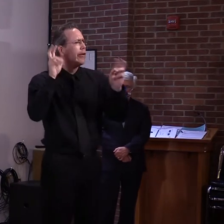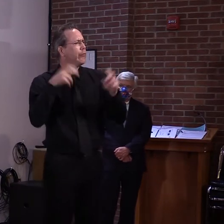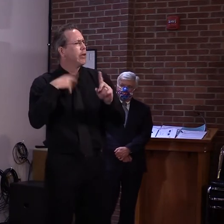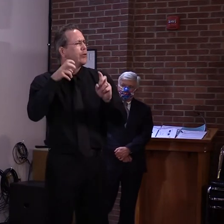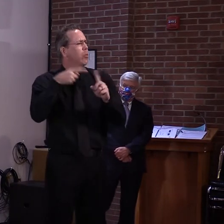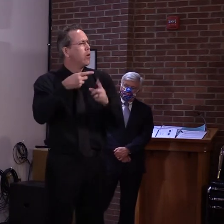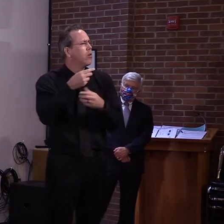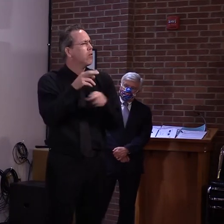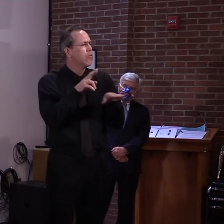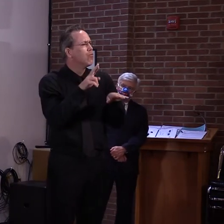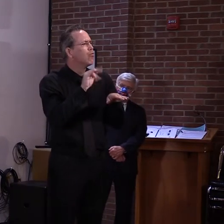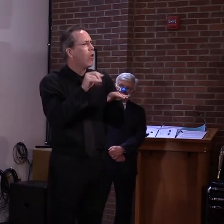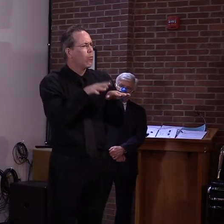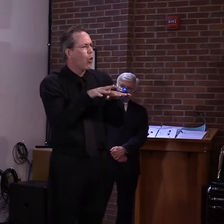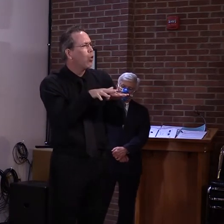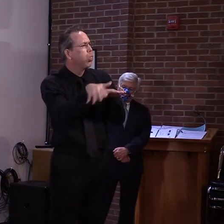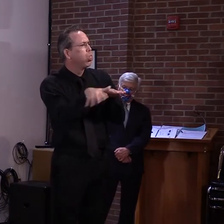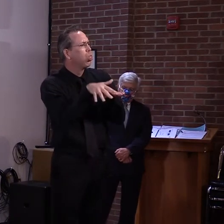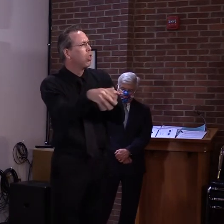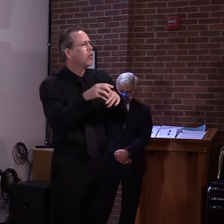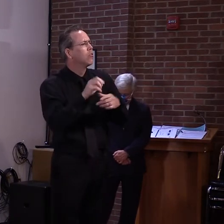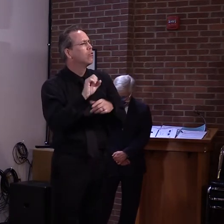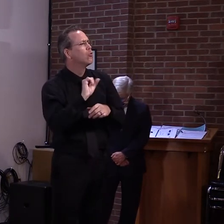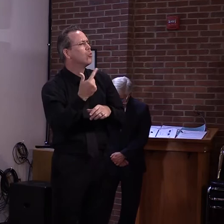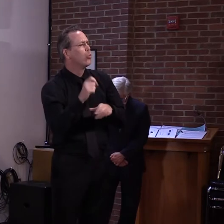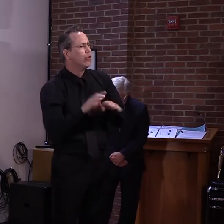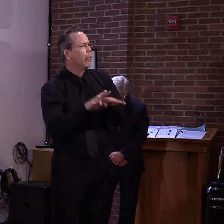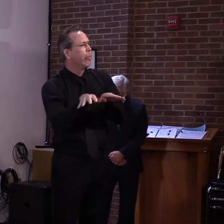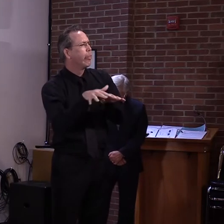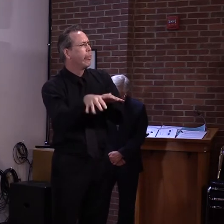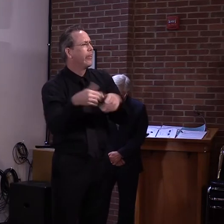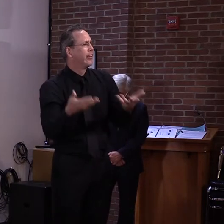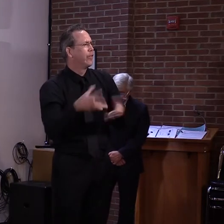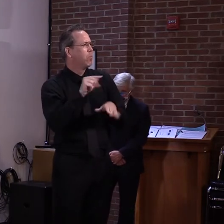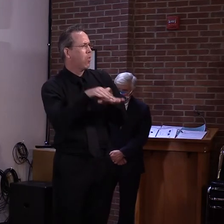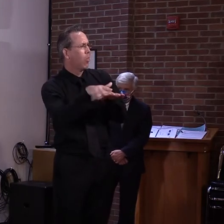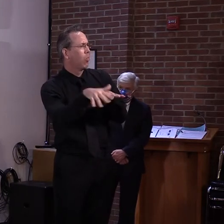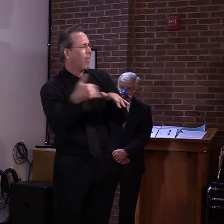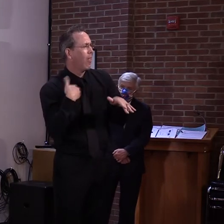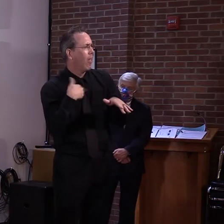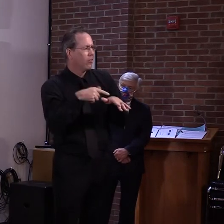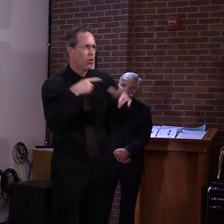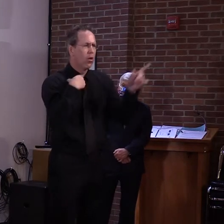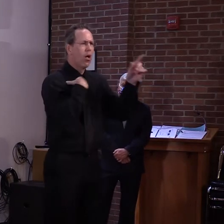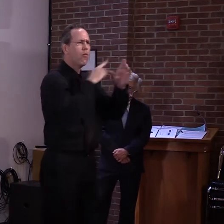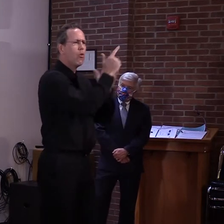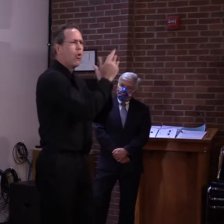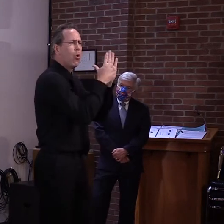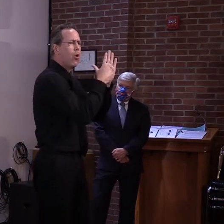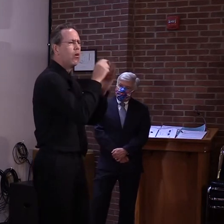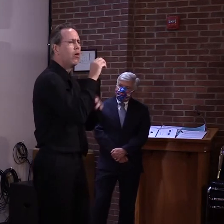no doubt that what we've seen with climate change and the amount of rainfall and